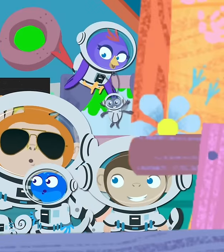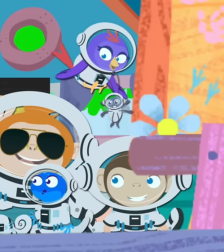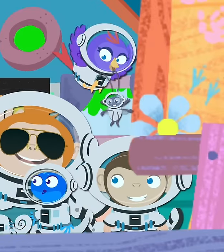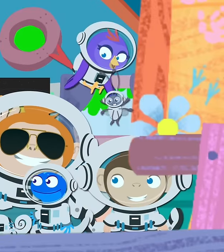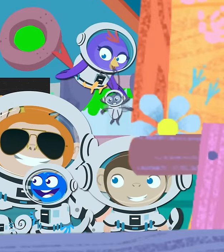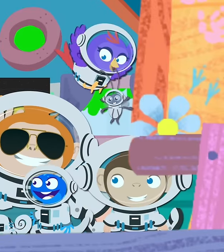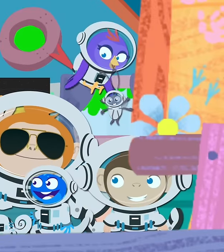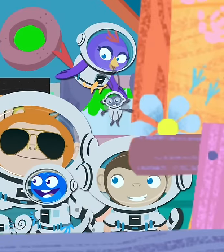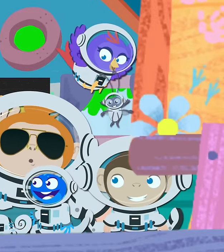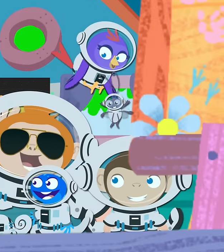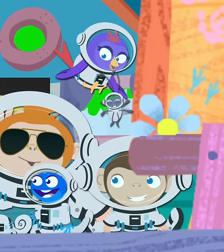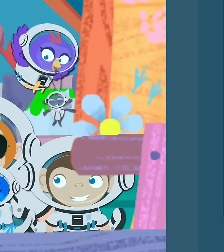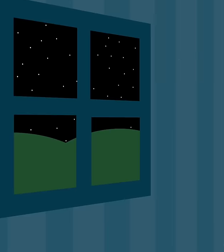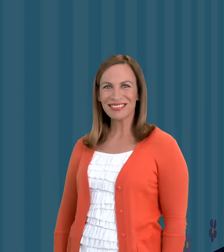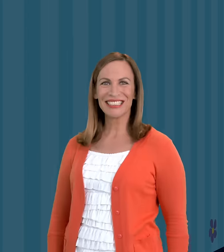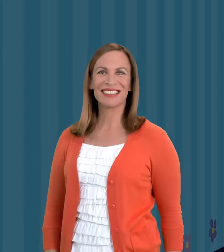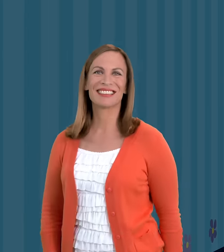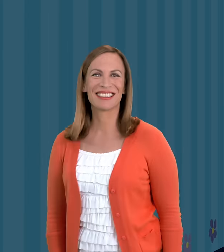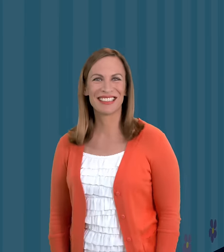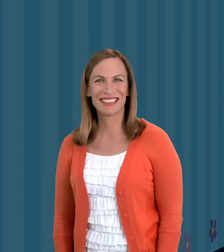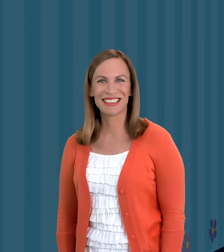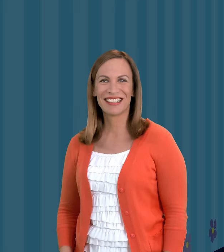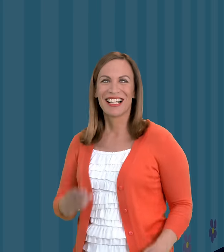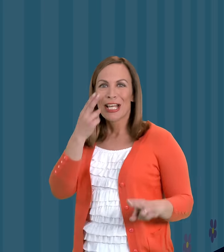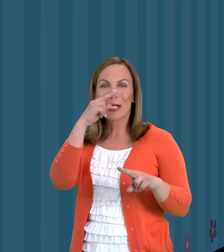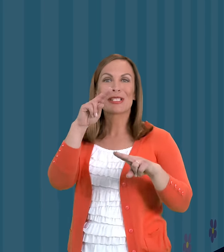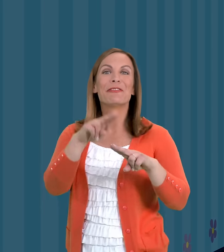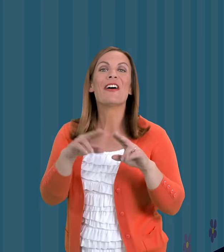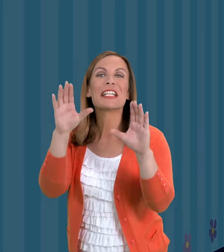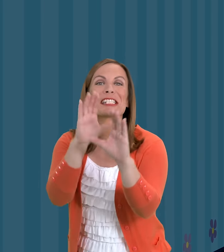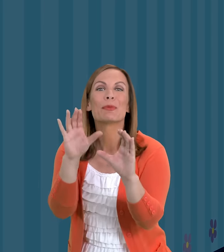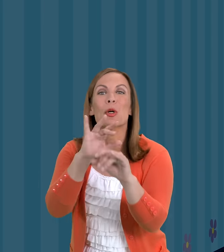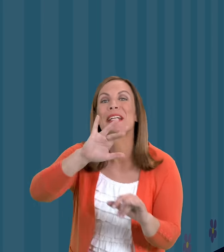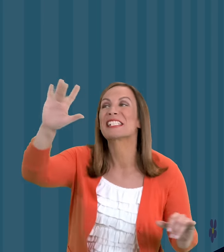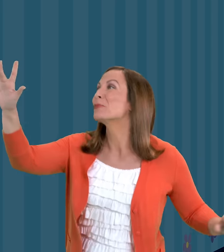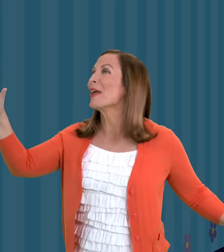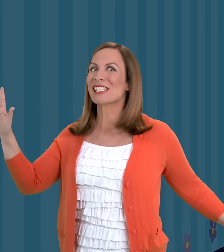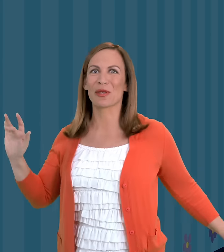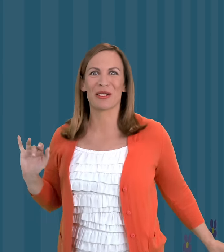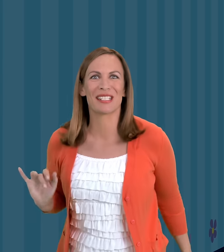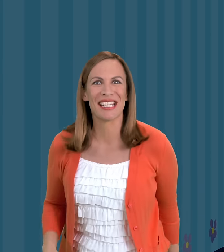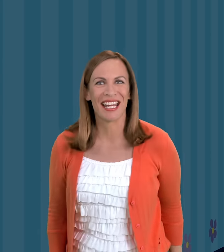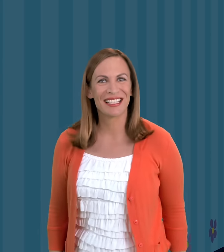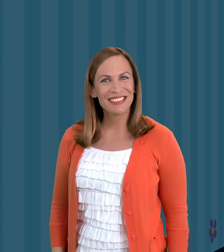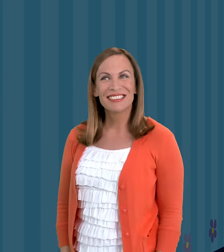sorry. Whoa, that was a close one. It was fun exploring space with you today.